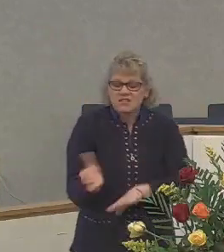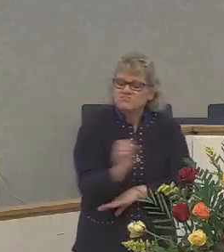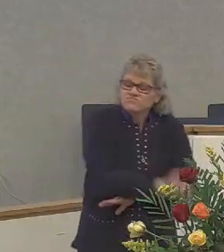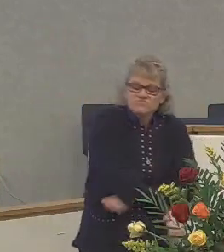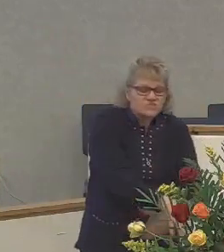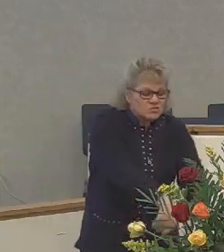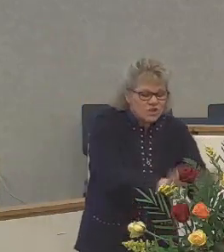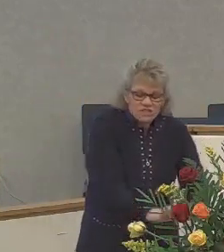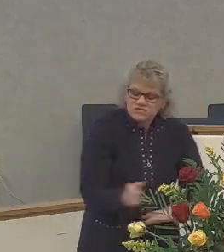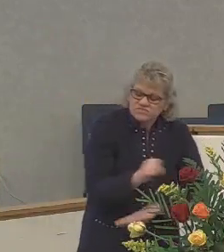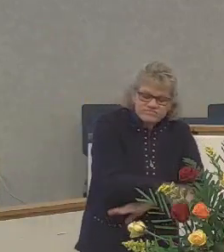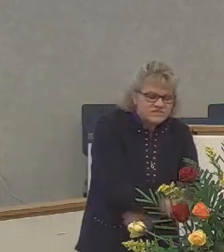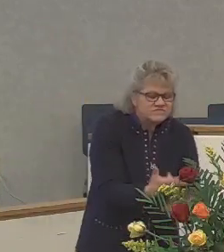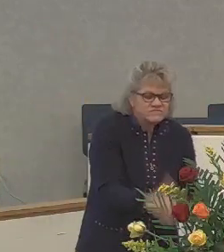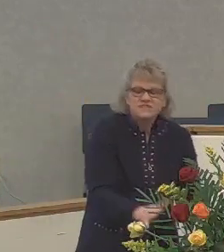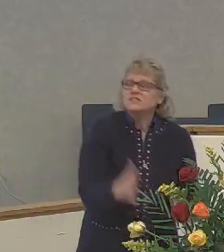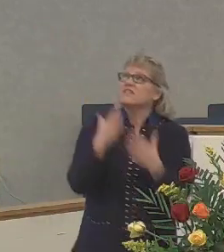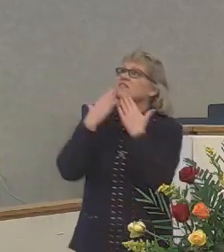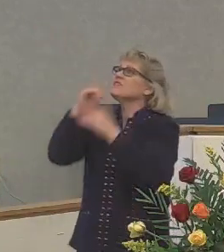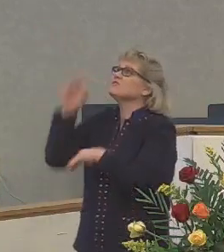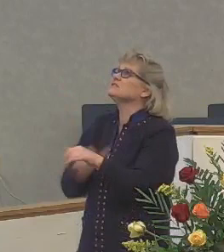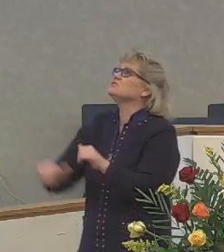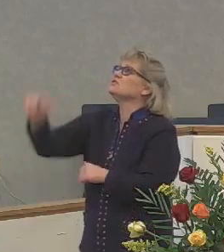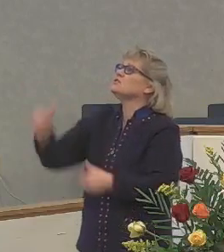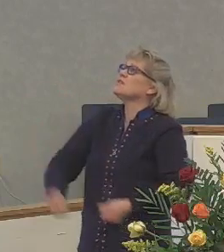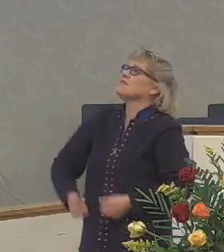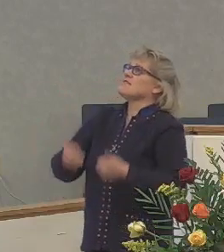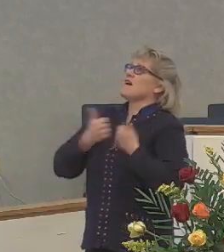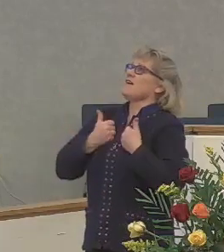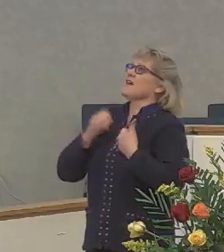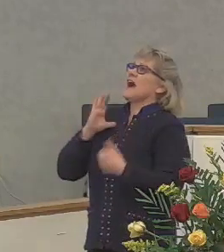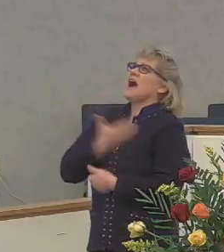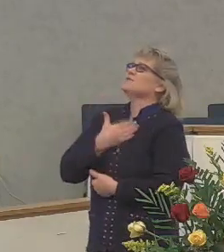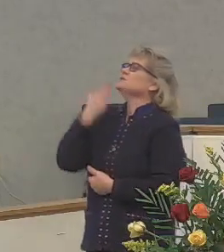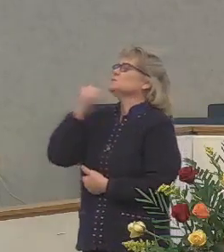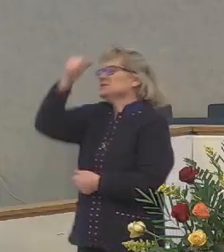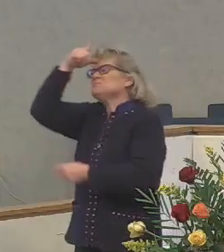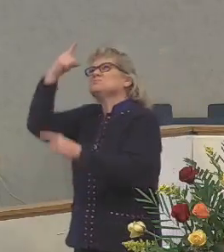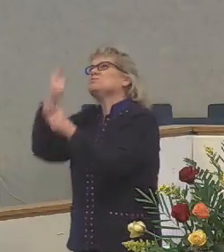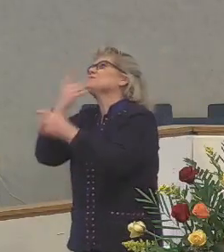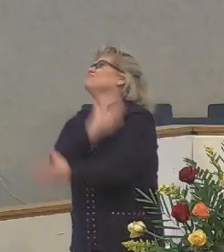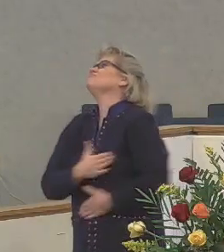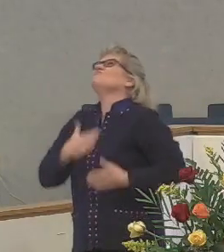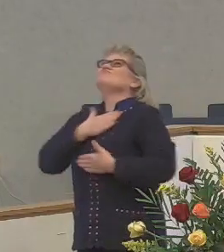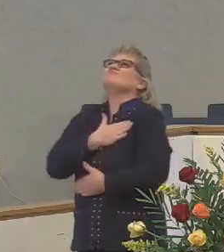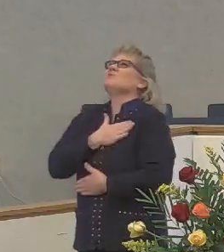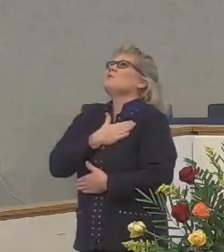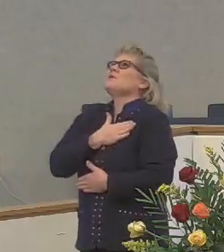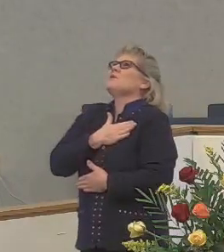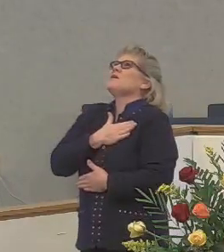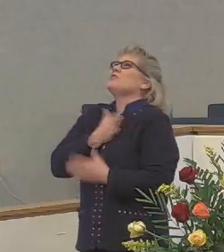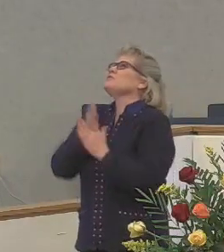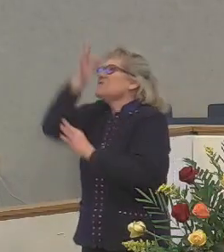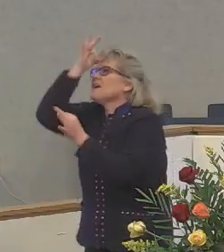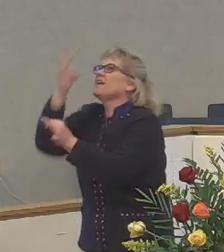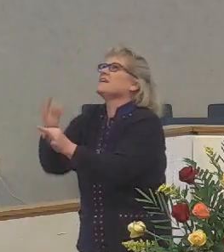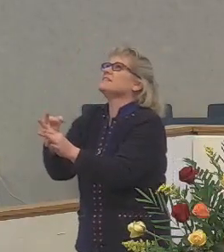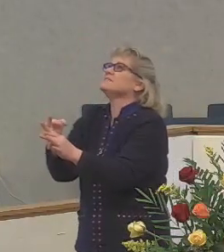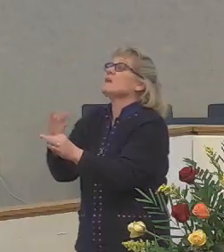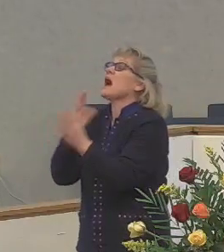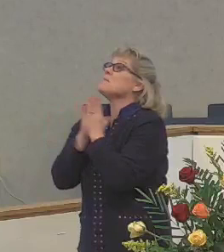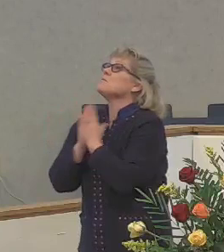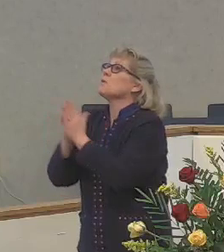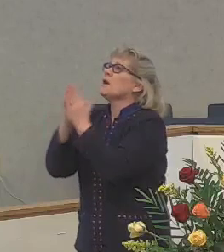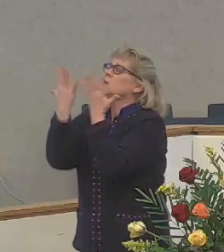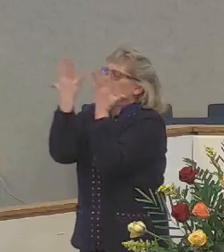grave. We thank you for the promise of eternal life that even now our dear brother is enjoying as he beholds your face. I pray that as